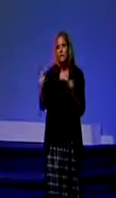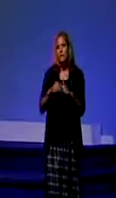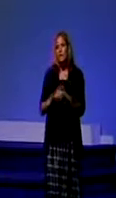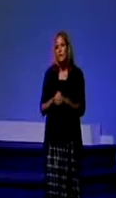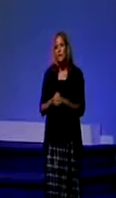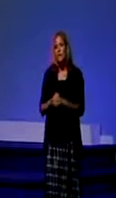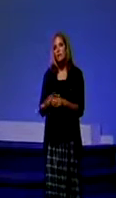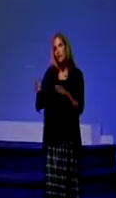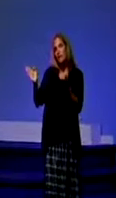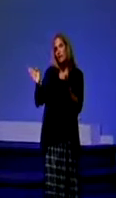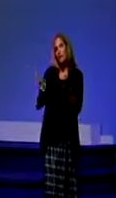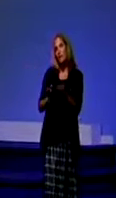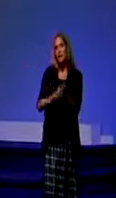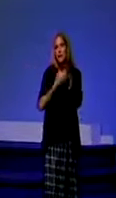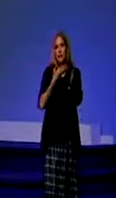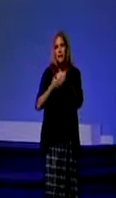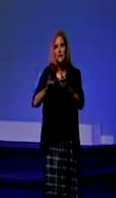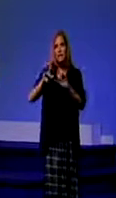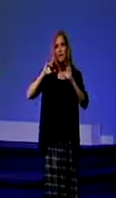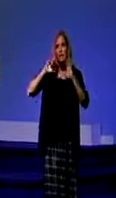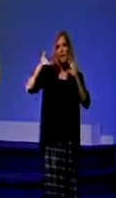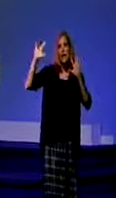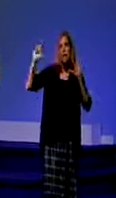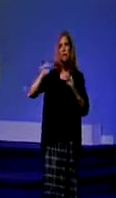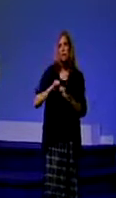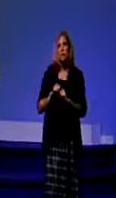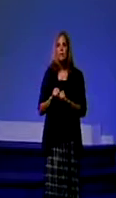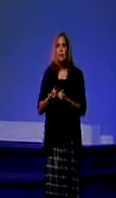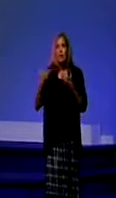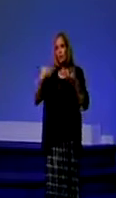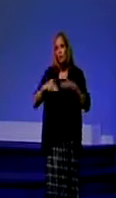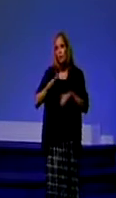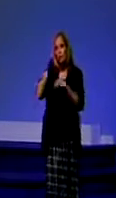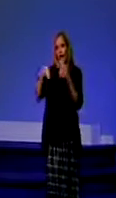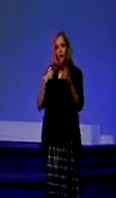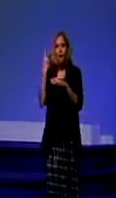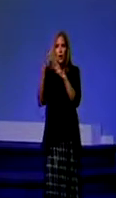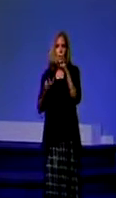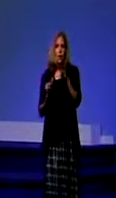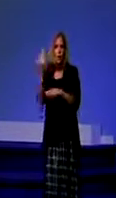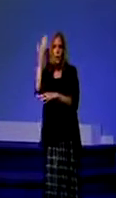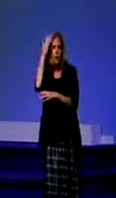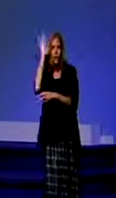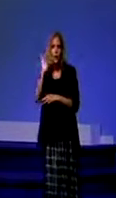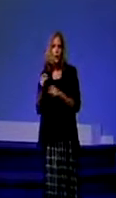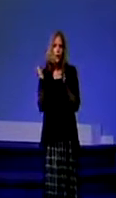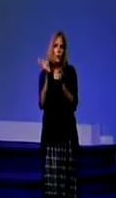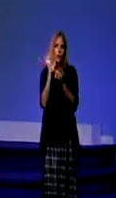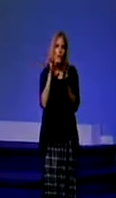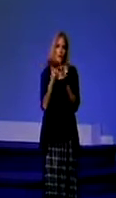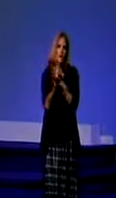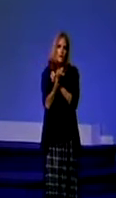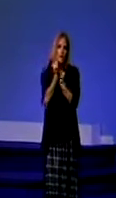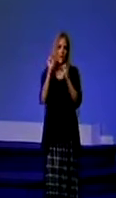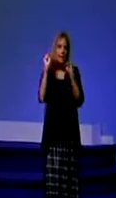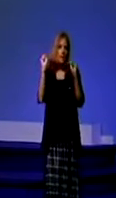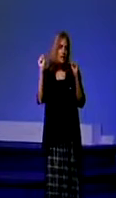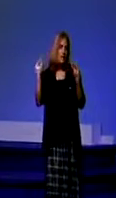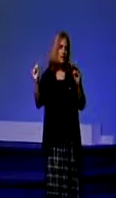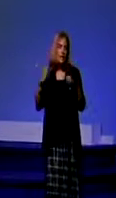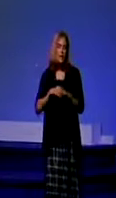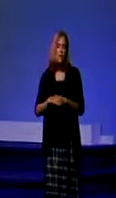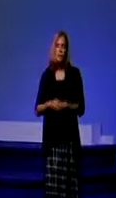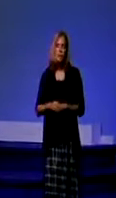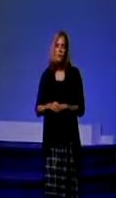Jesus saves. Sing it out to let all the world know that